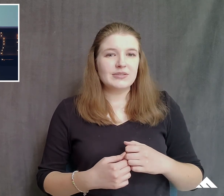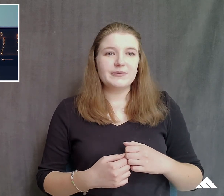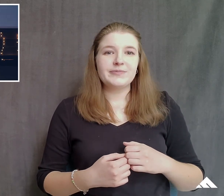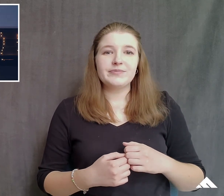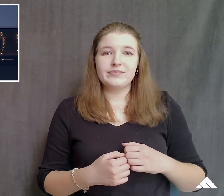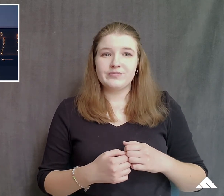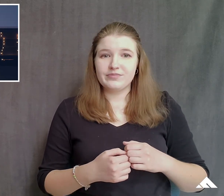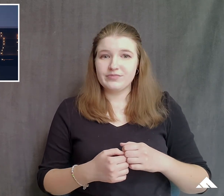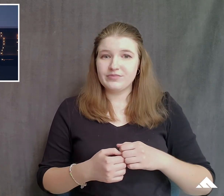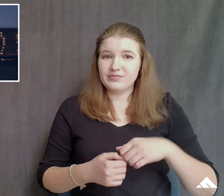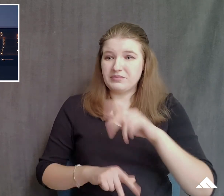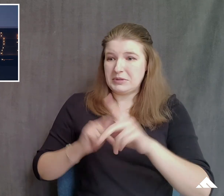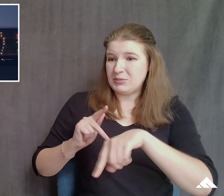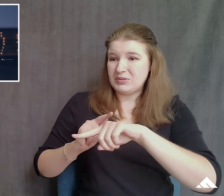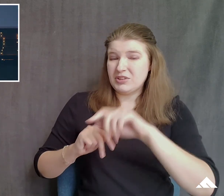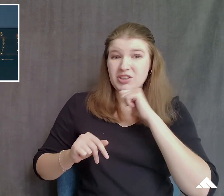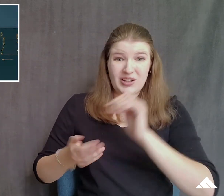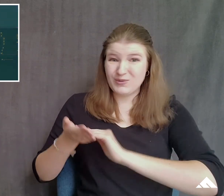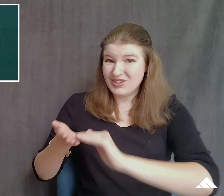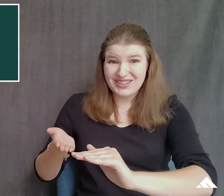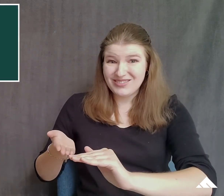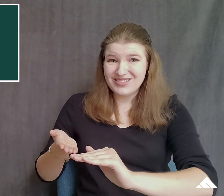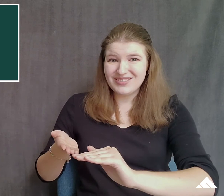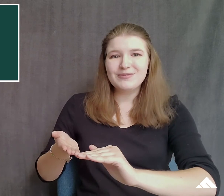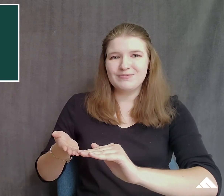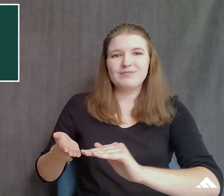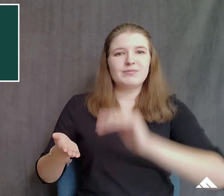The unforgiving become the unforgiven.